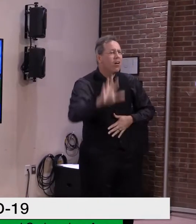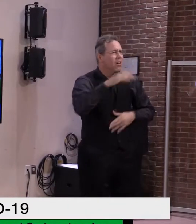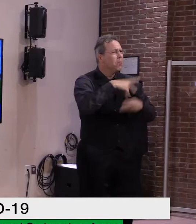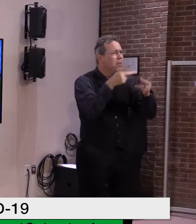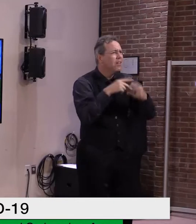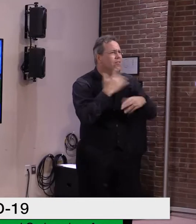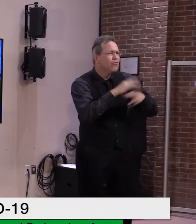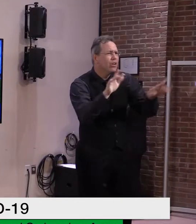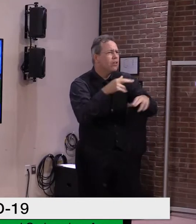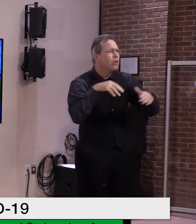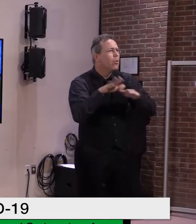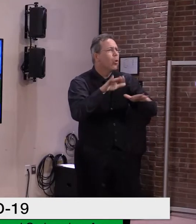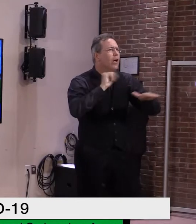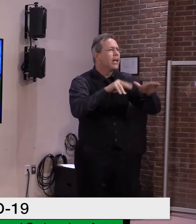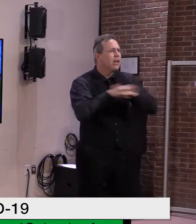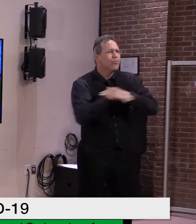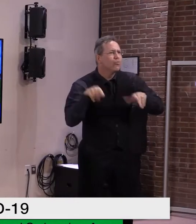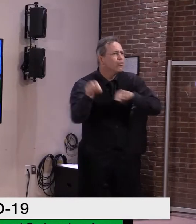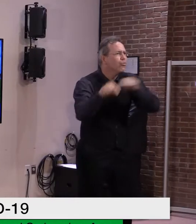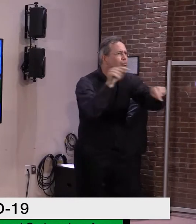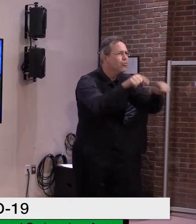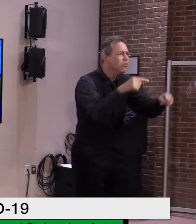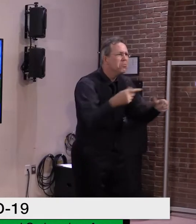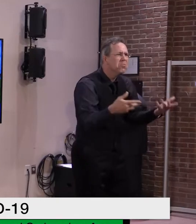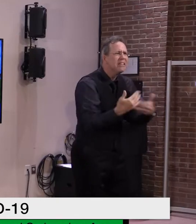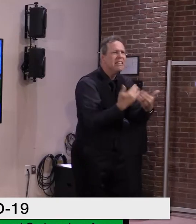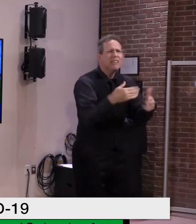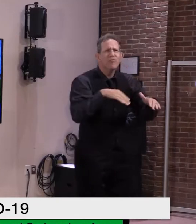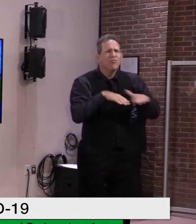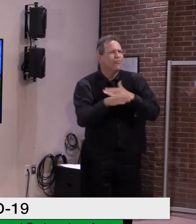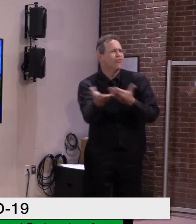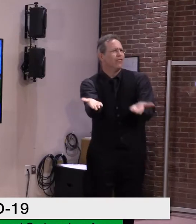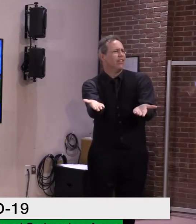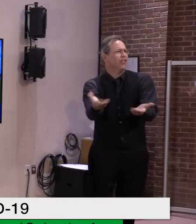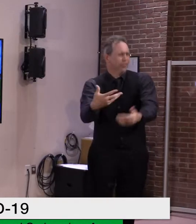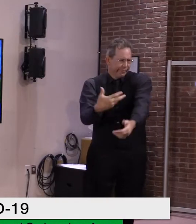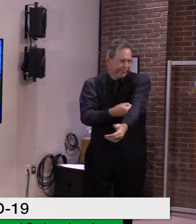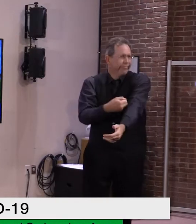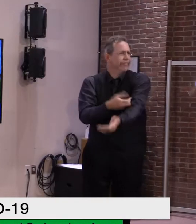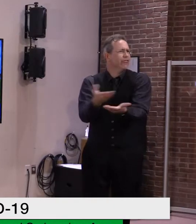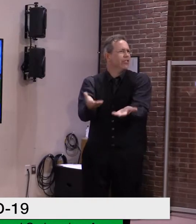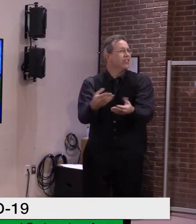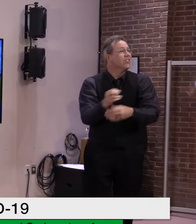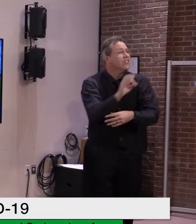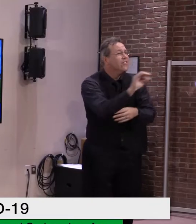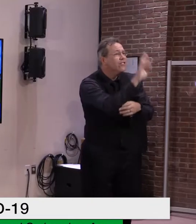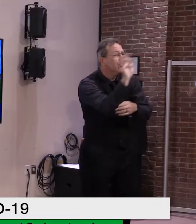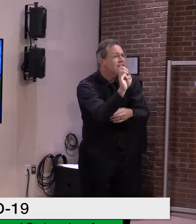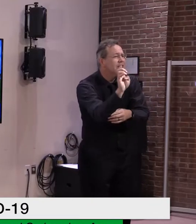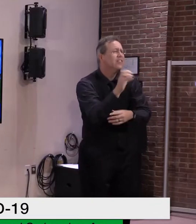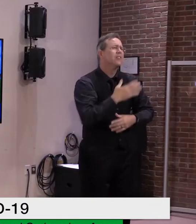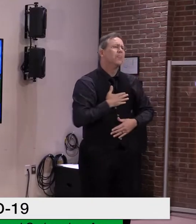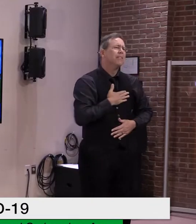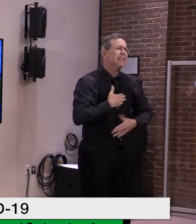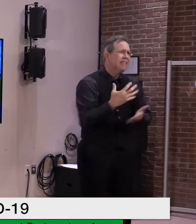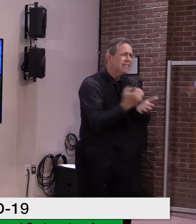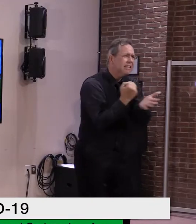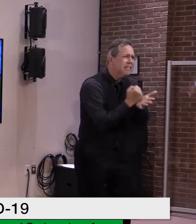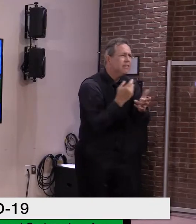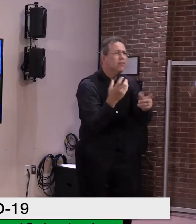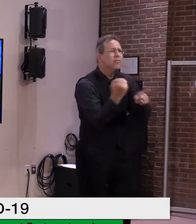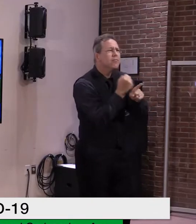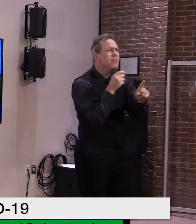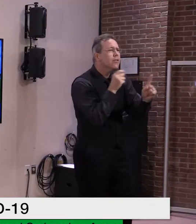about, and it's never been easier to get your vaccination. So please help us get to 80% as fast as